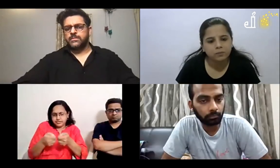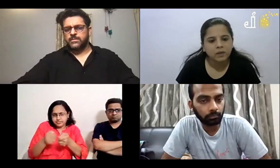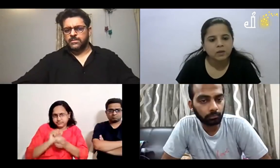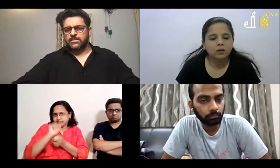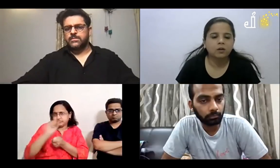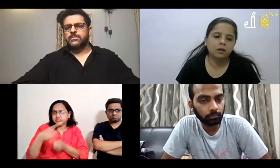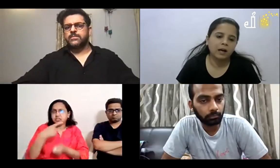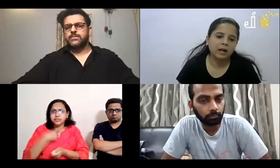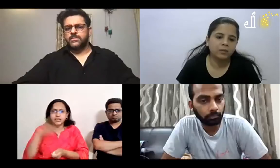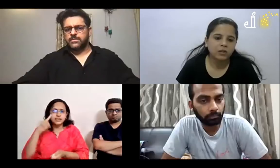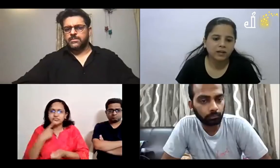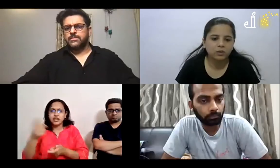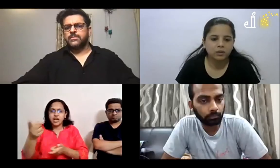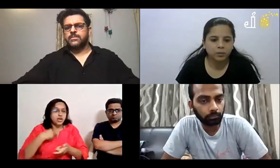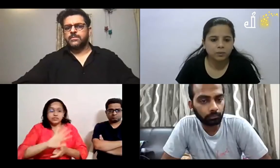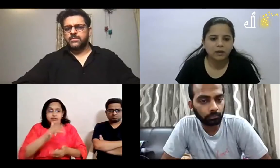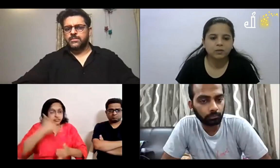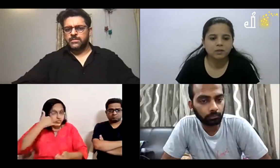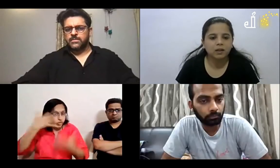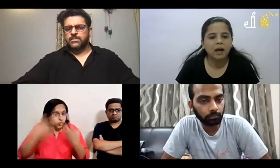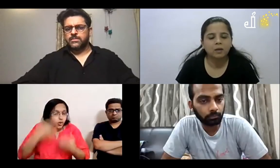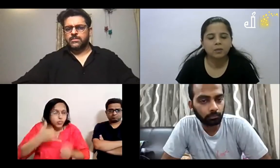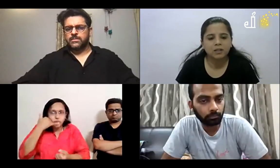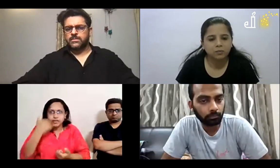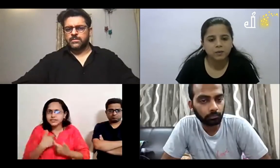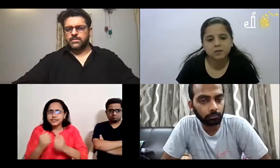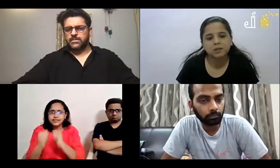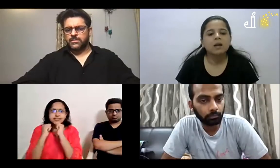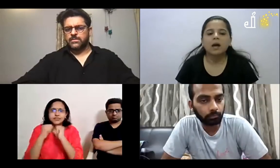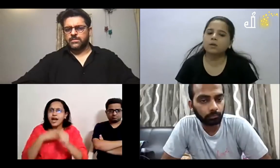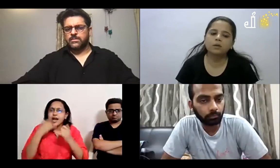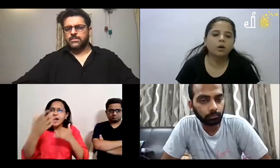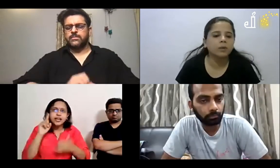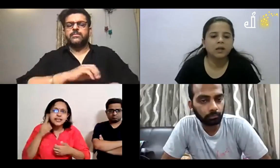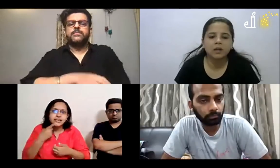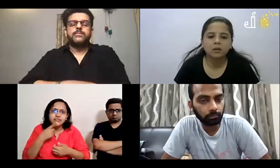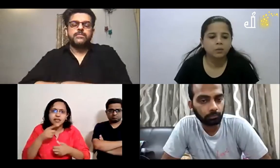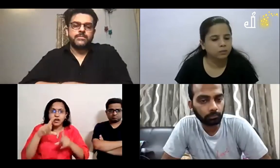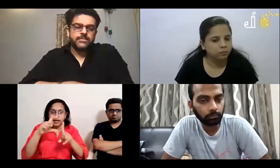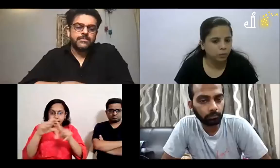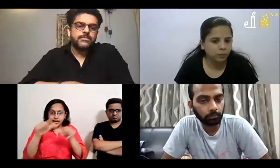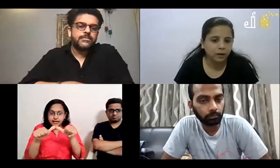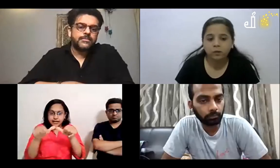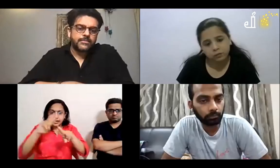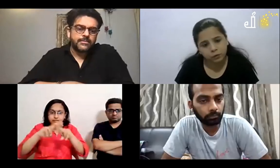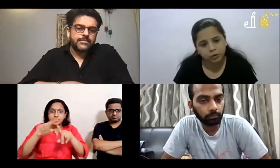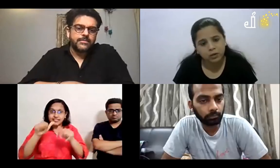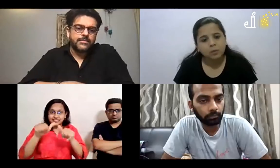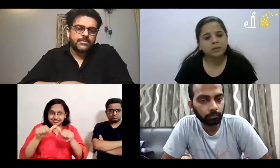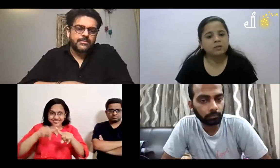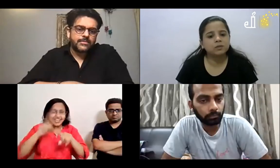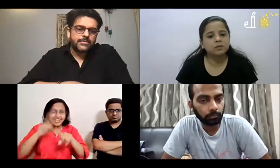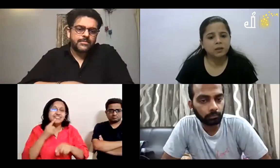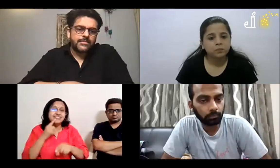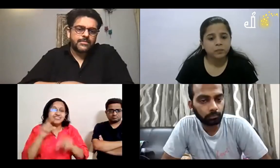for me. So I'll be chatting with other people. I would say I am a deaf person. I couldn't communicate over mobile over phone, but